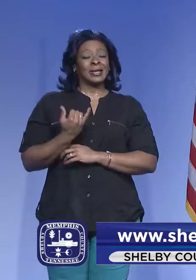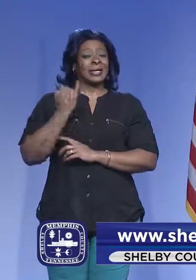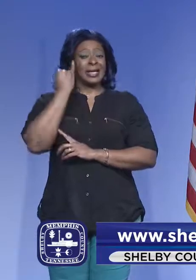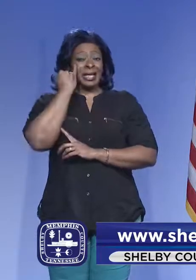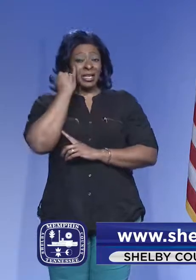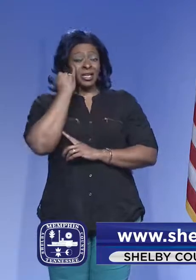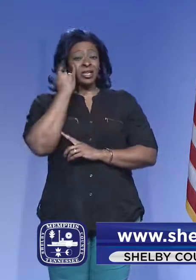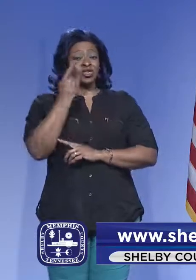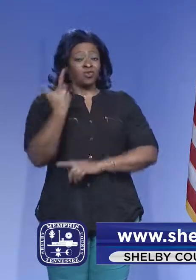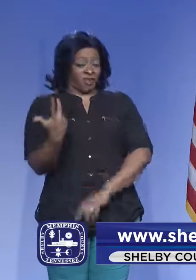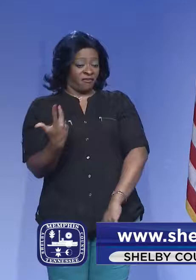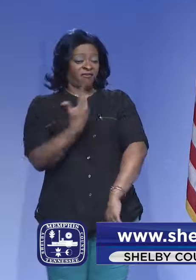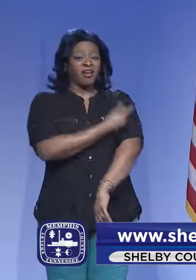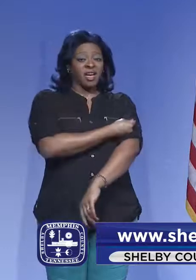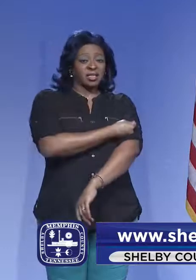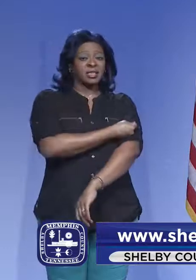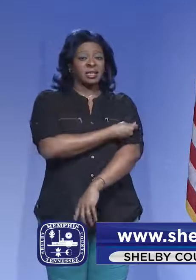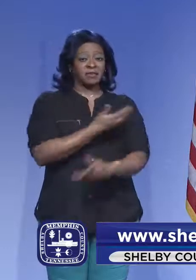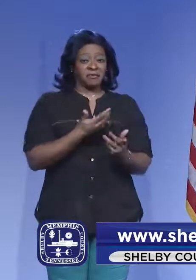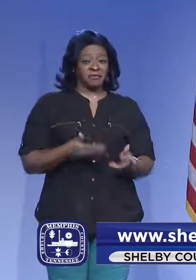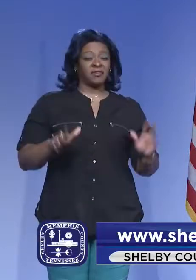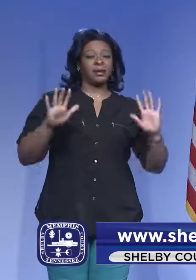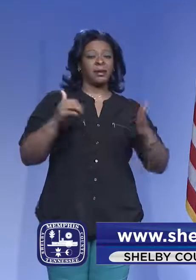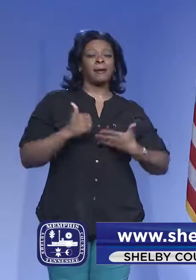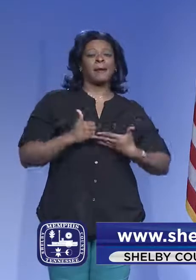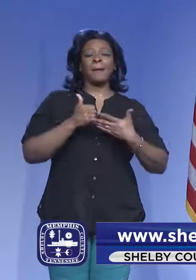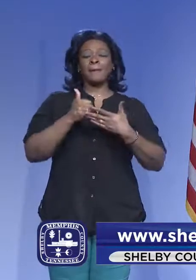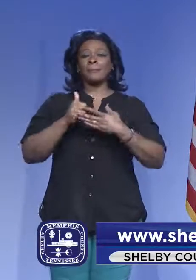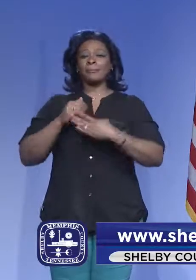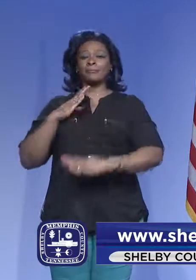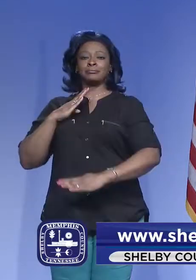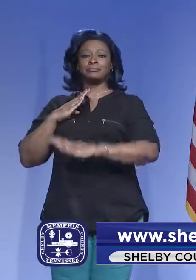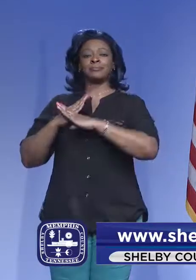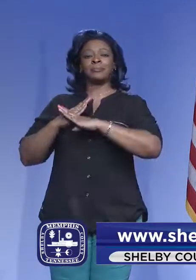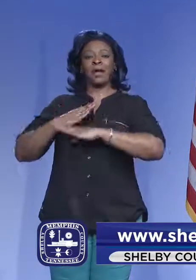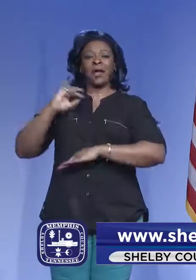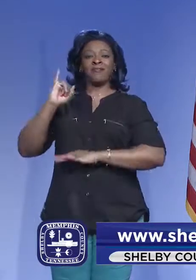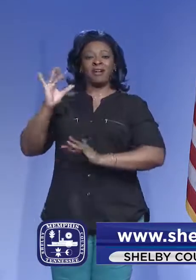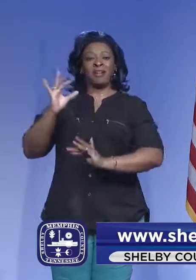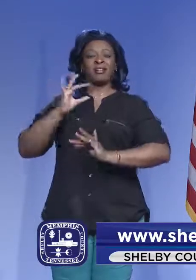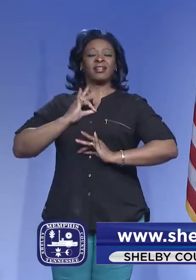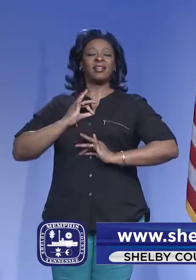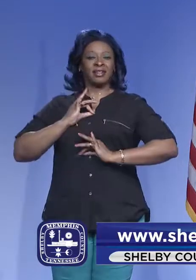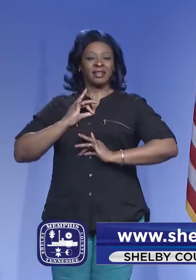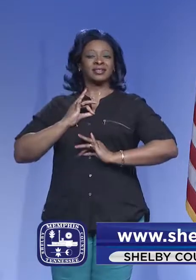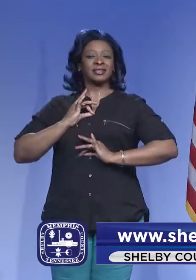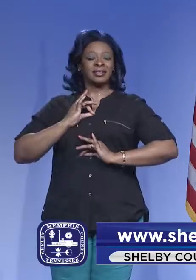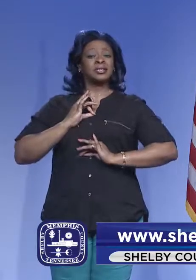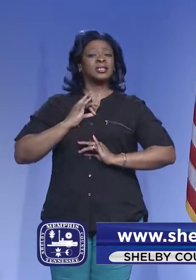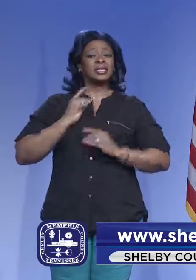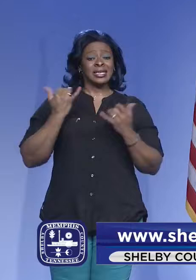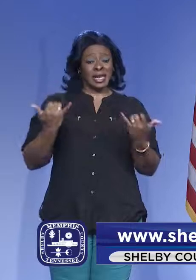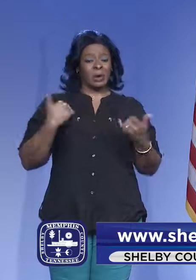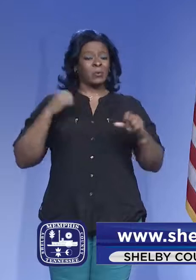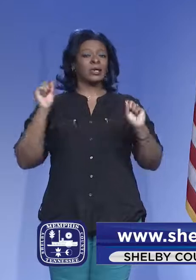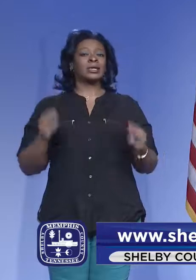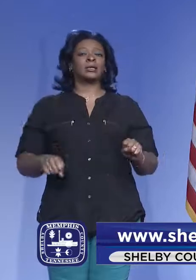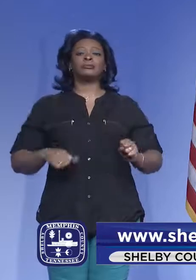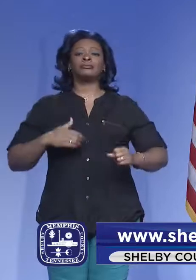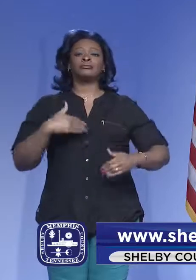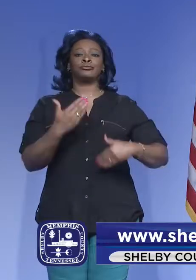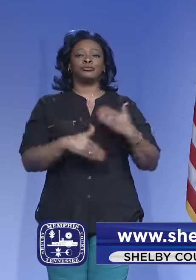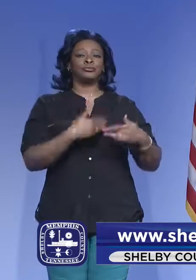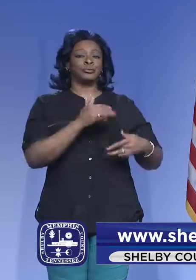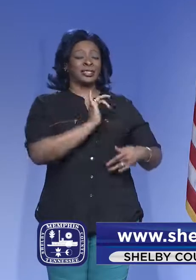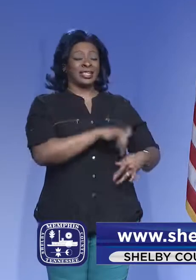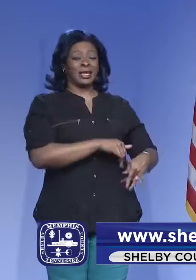you get vaccinated, it would help you from getting infected. So we're at a point where we can move